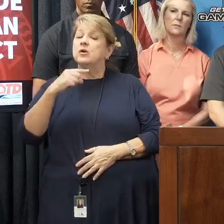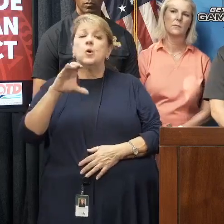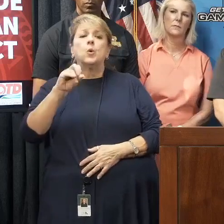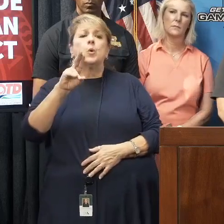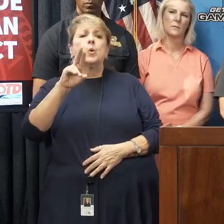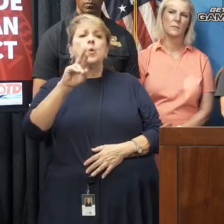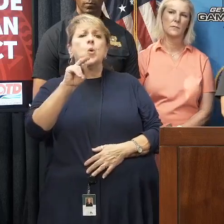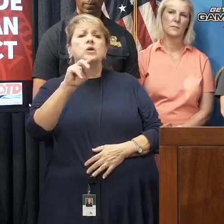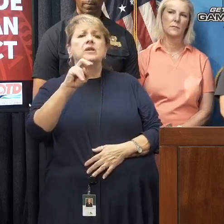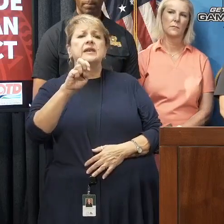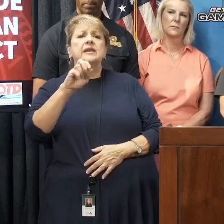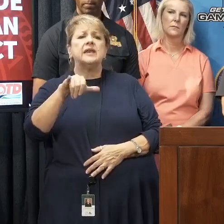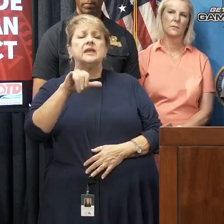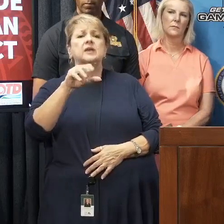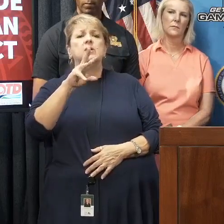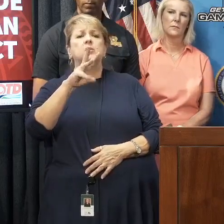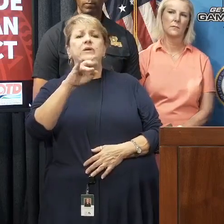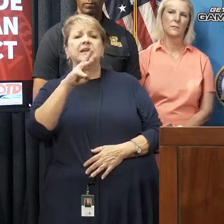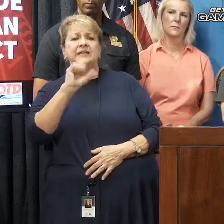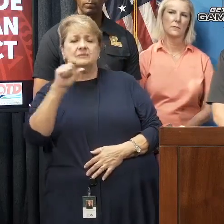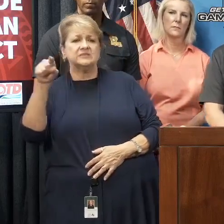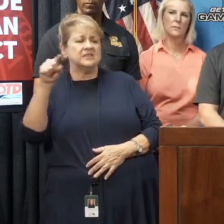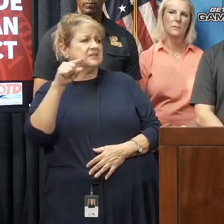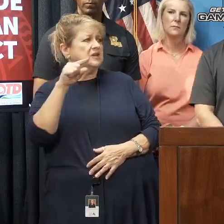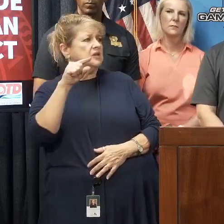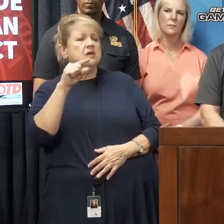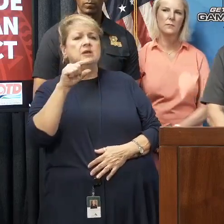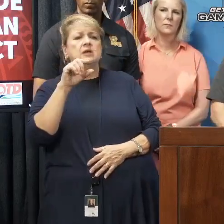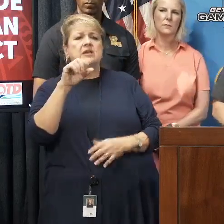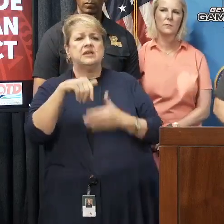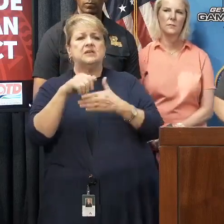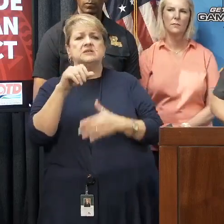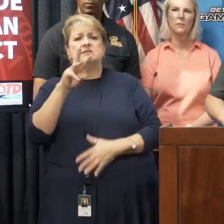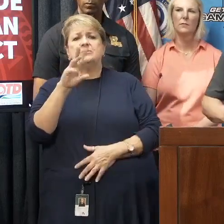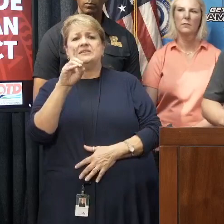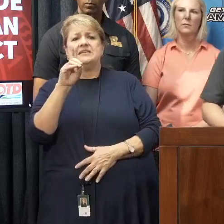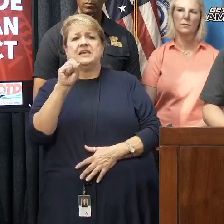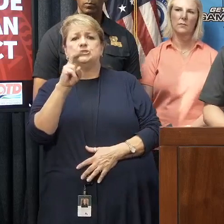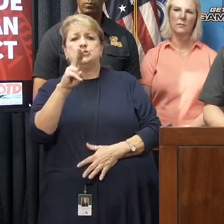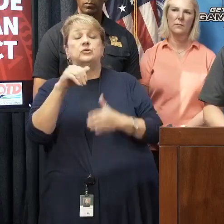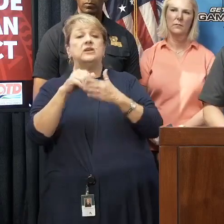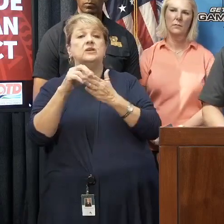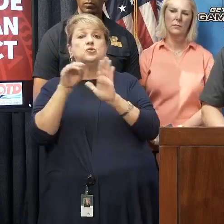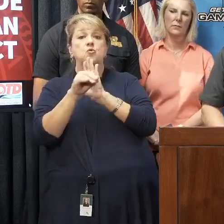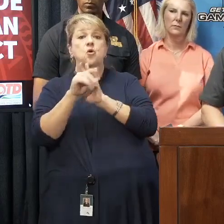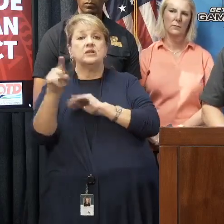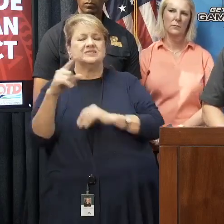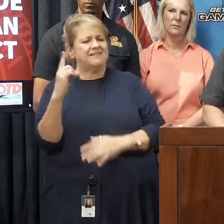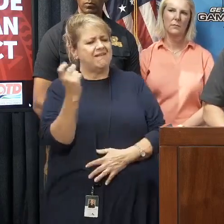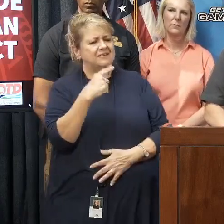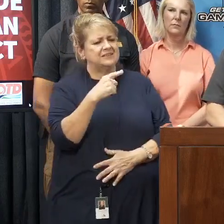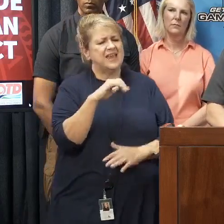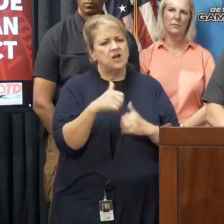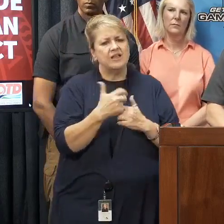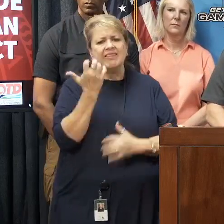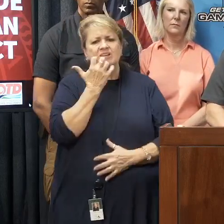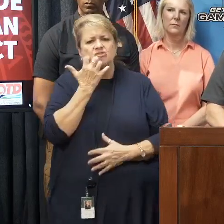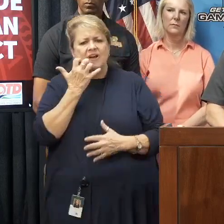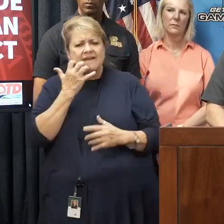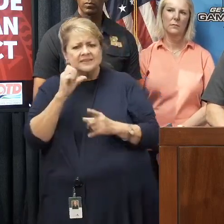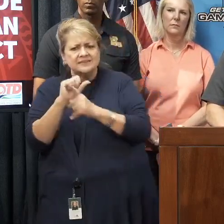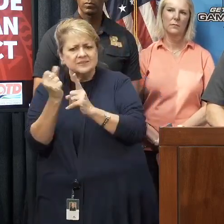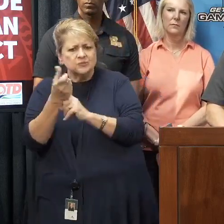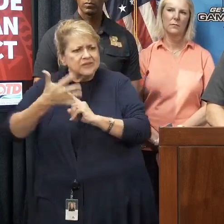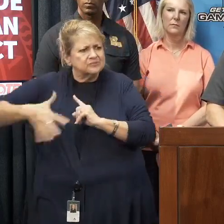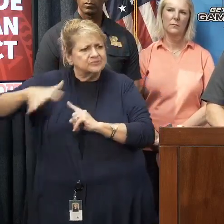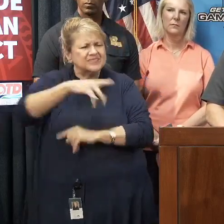with WDSU in New Orleans. Anybody can answer this question. Tell me, you mentioned a little bit about how, you know, the grass conditions are so dry